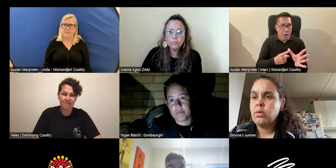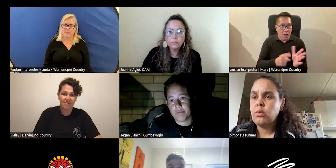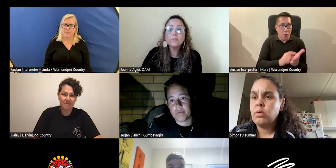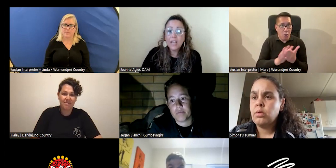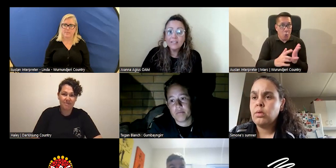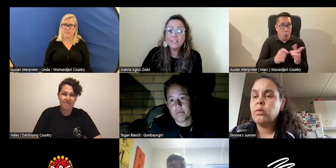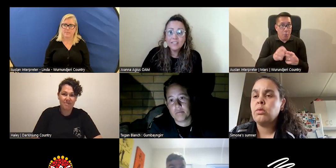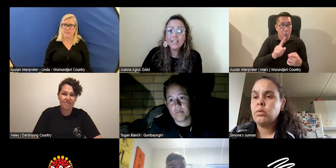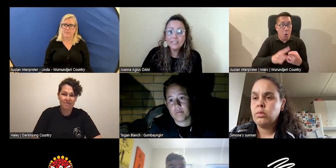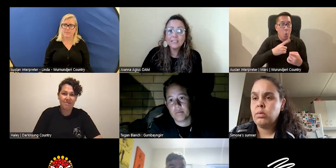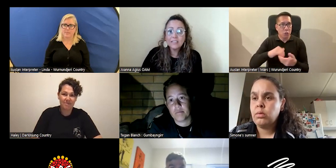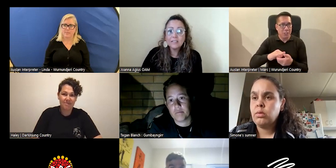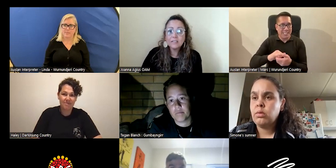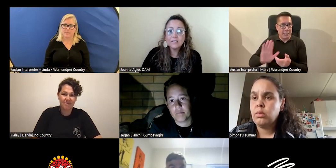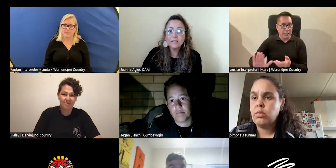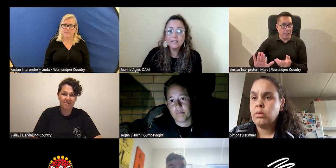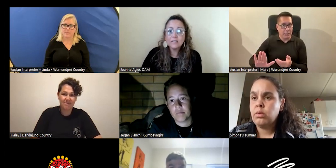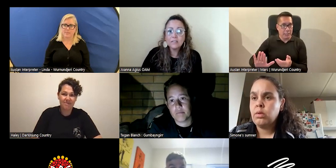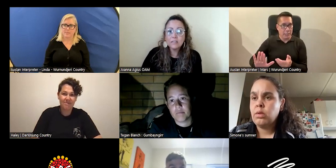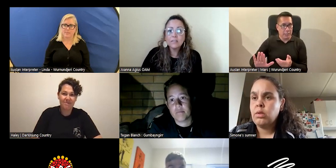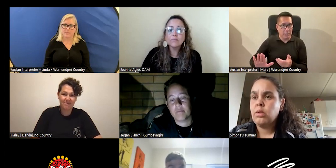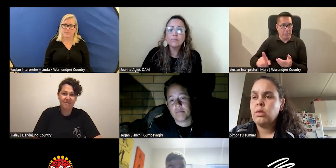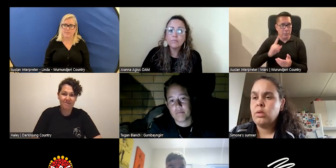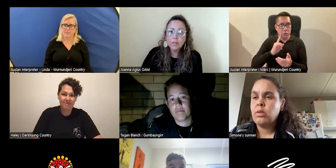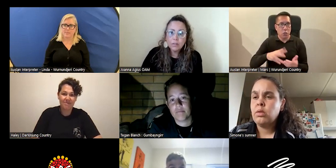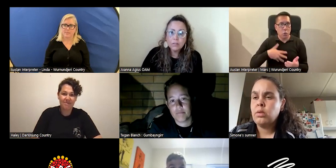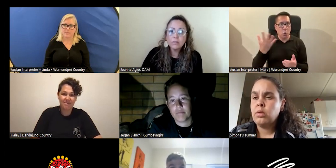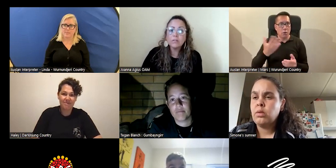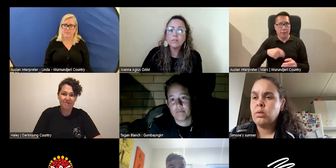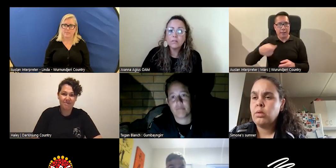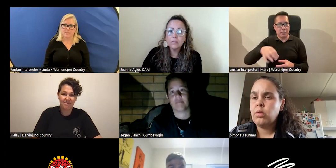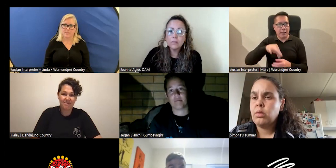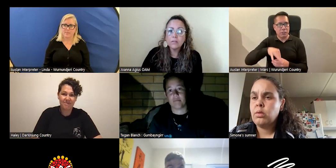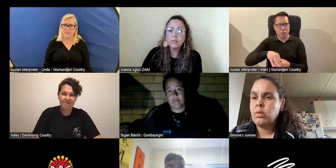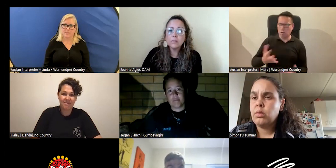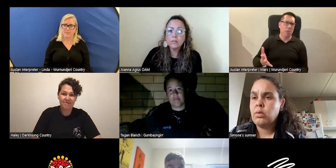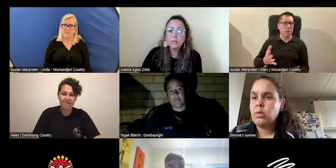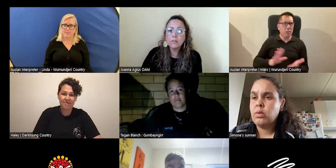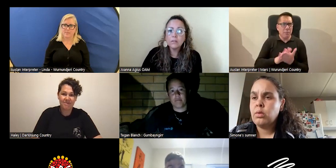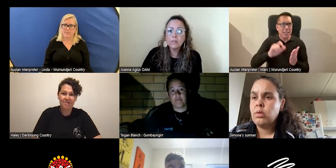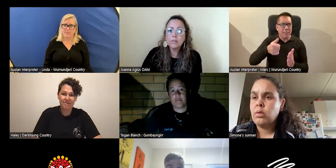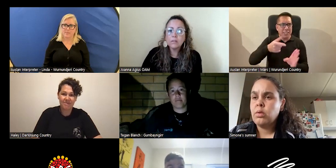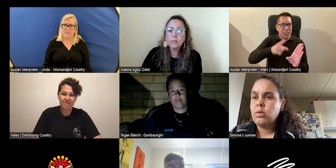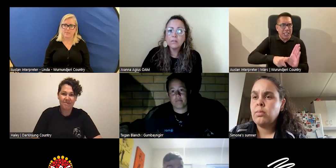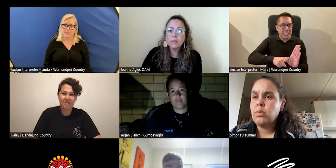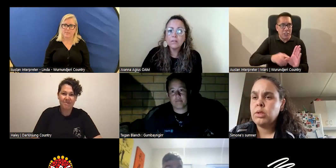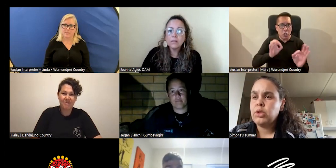conversations, but she's also said that she's not willing to sit in the next election, which means after 6 years, there's going to be